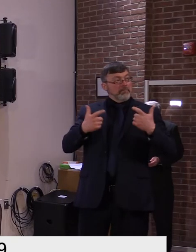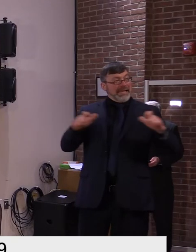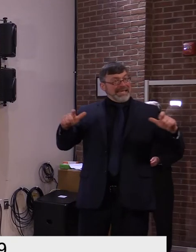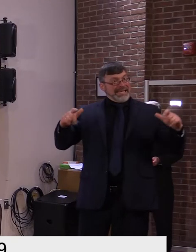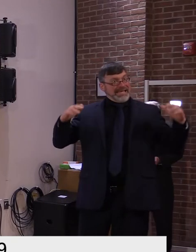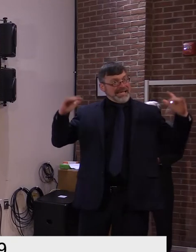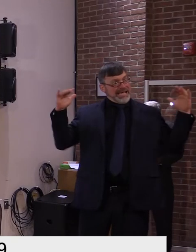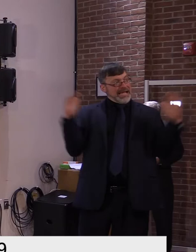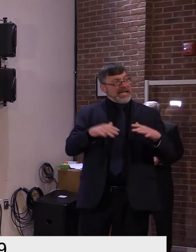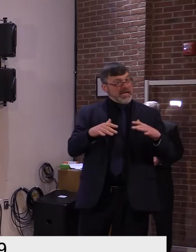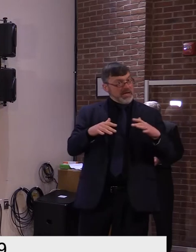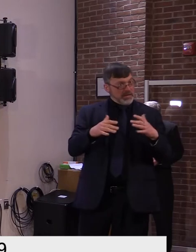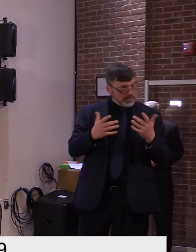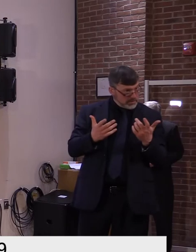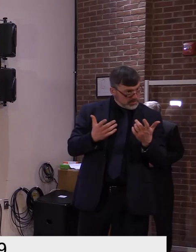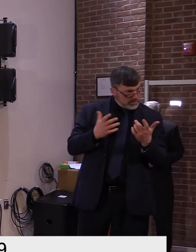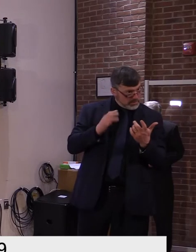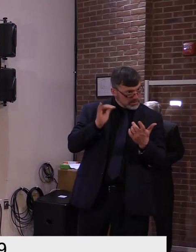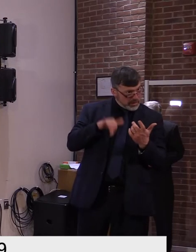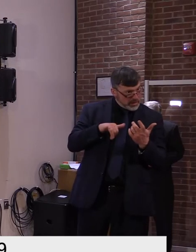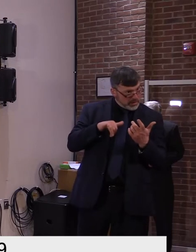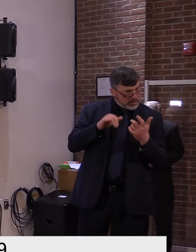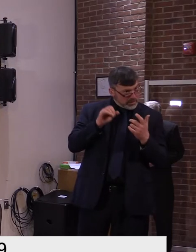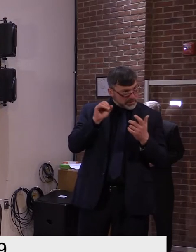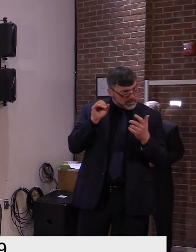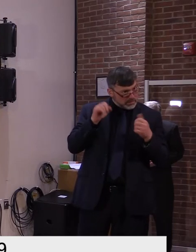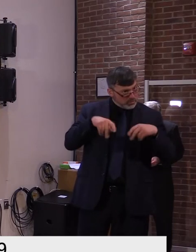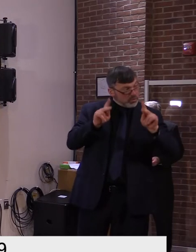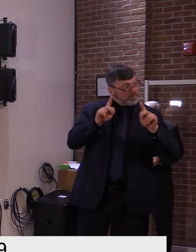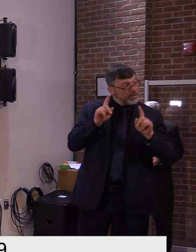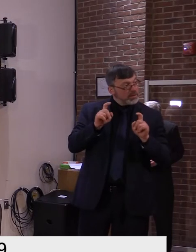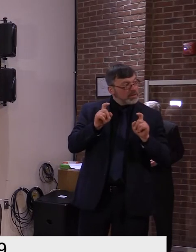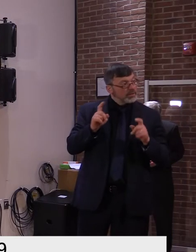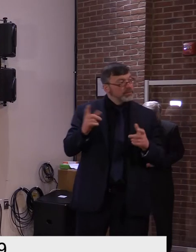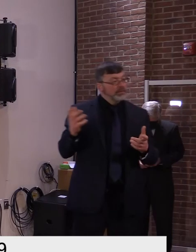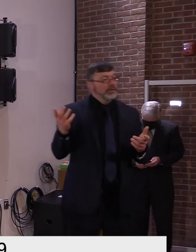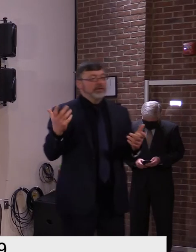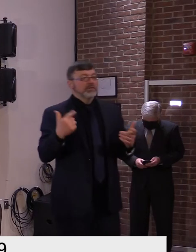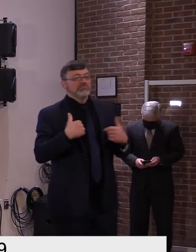point. Right. Okay. Very good. Thank you.